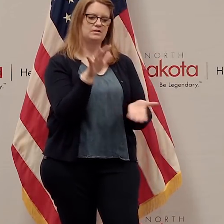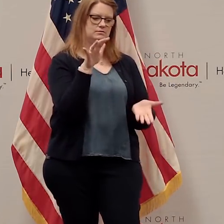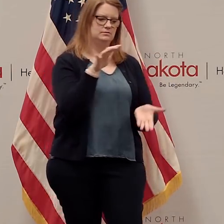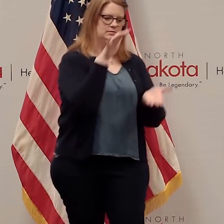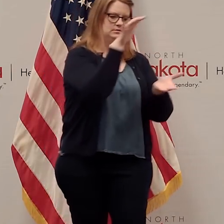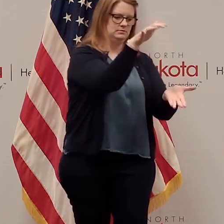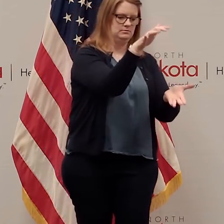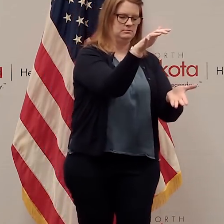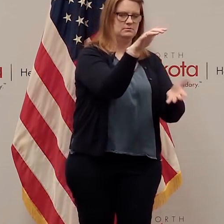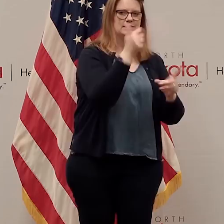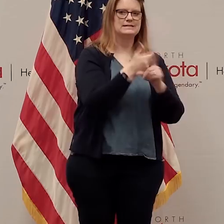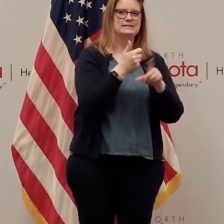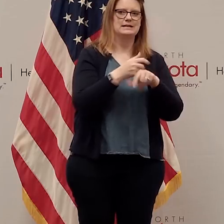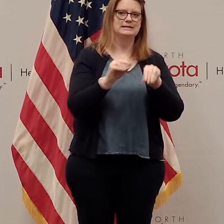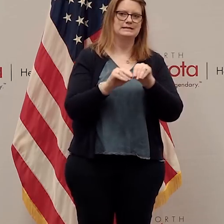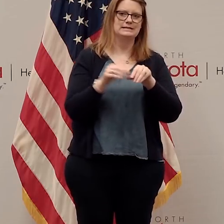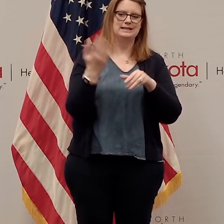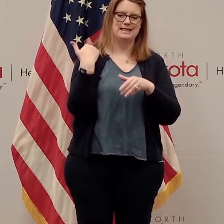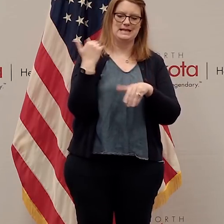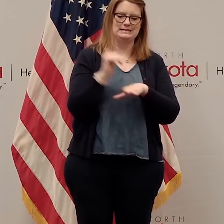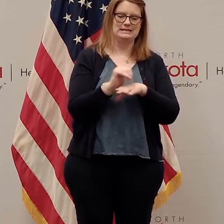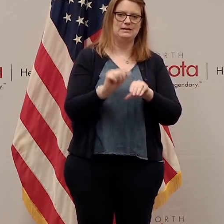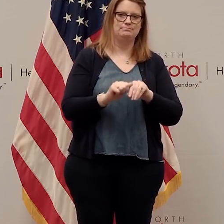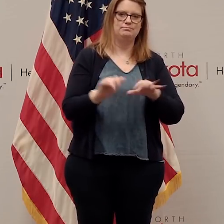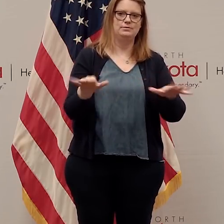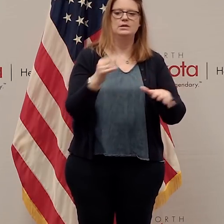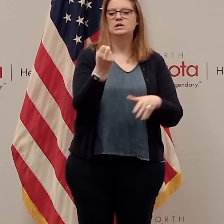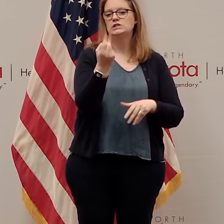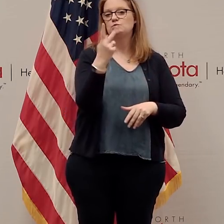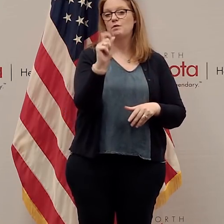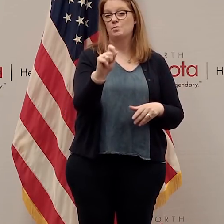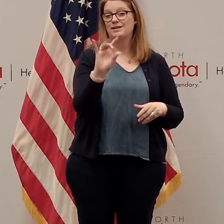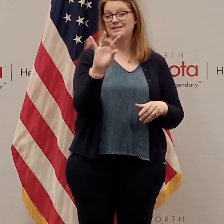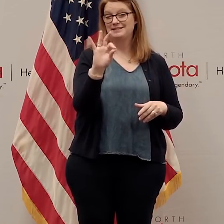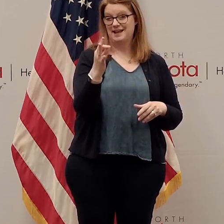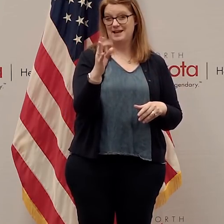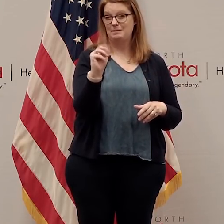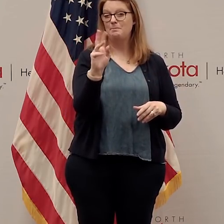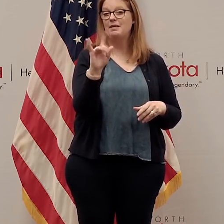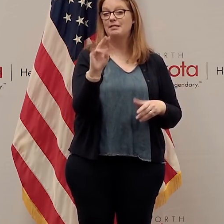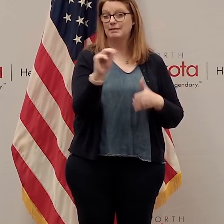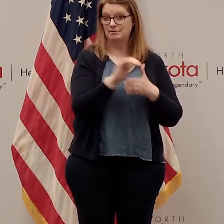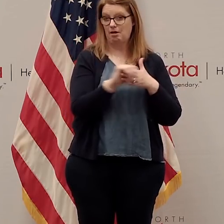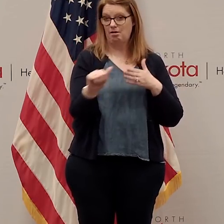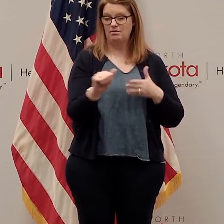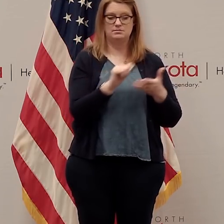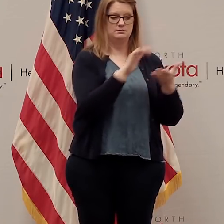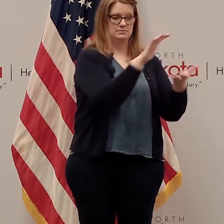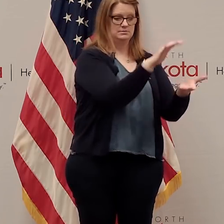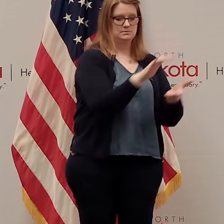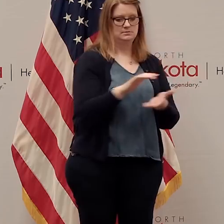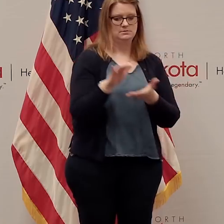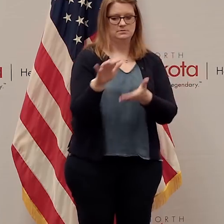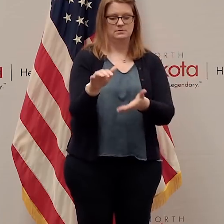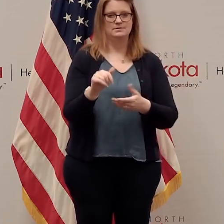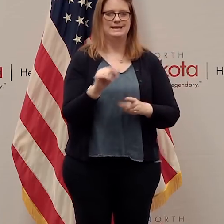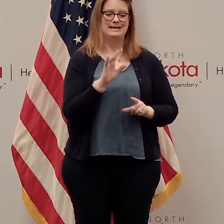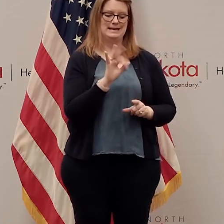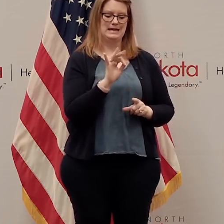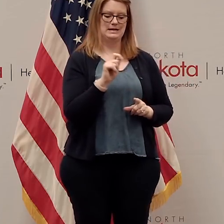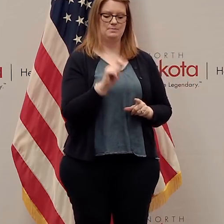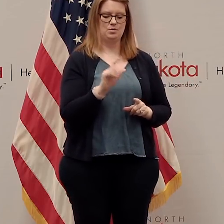processed and sent out to claimants last evening $12.9 million from the trust fund and